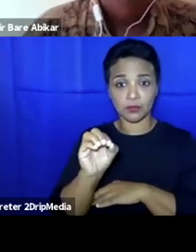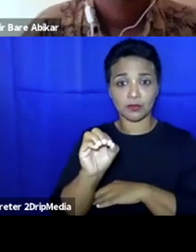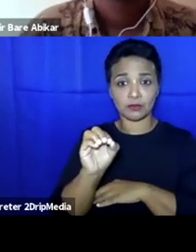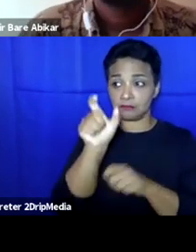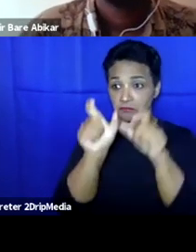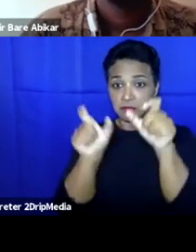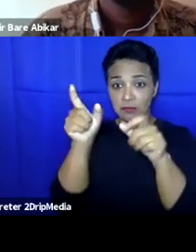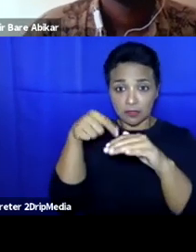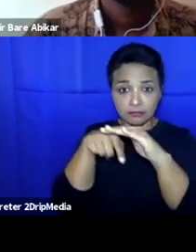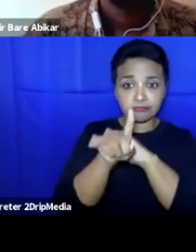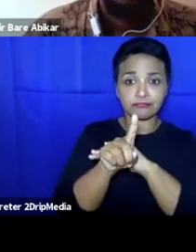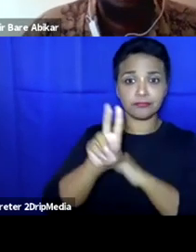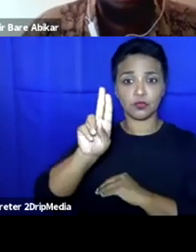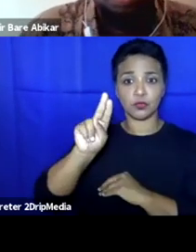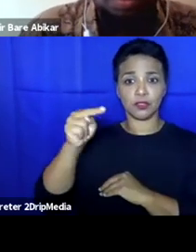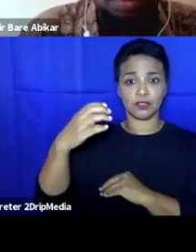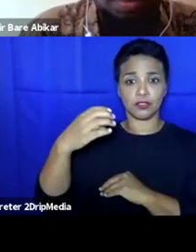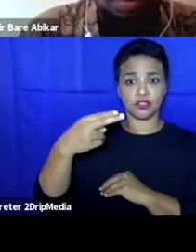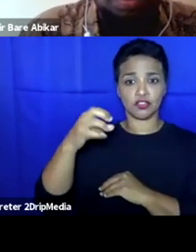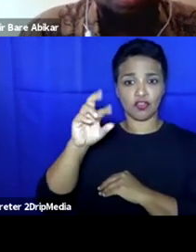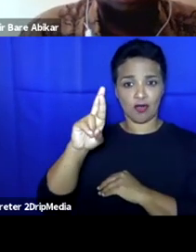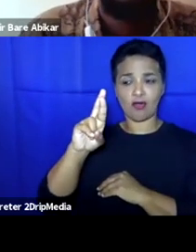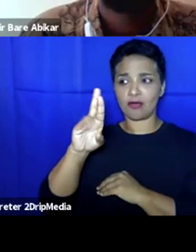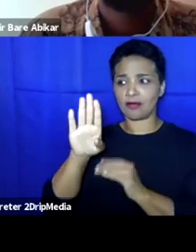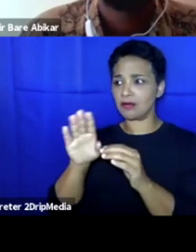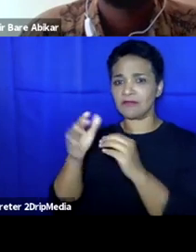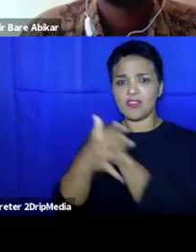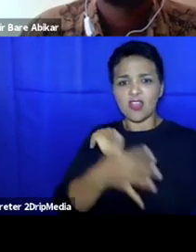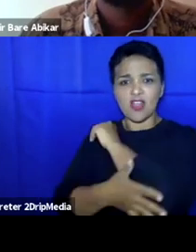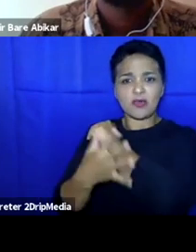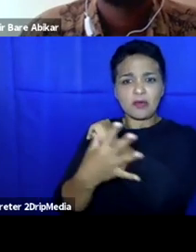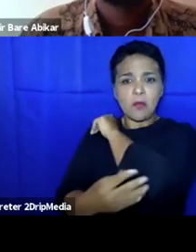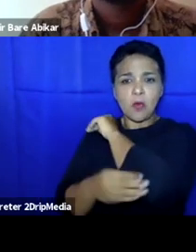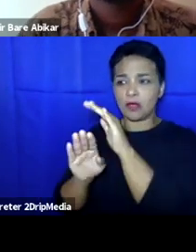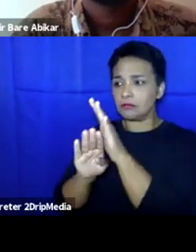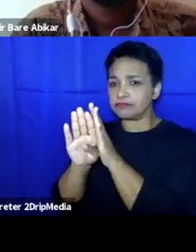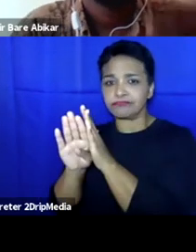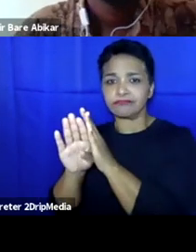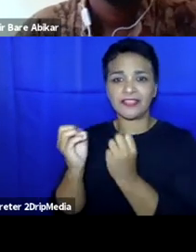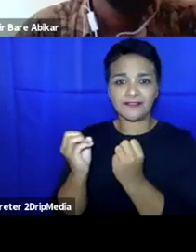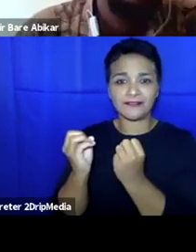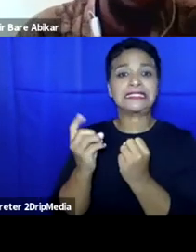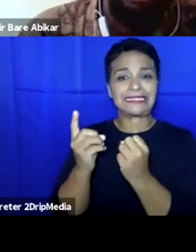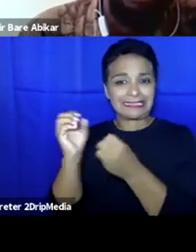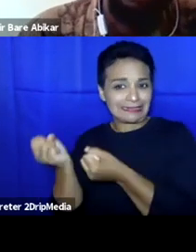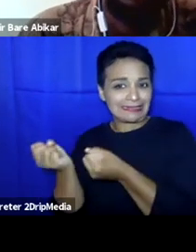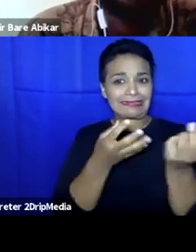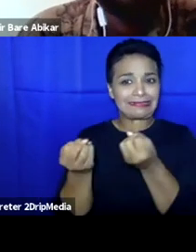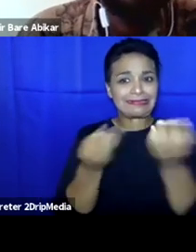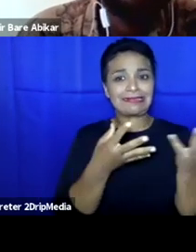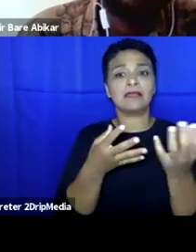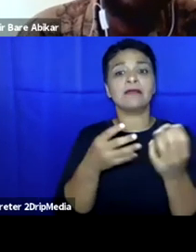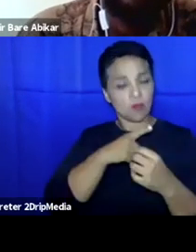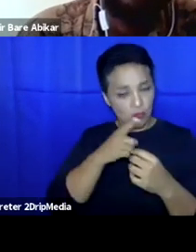are found in lower middle income countries. The reason for that is because, in part, of hostile policies from